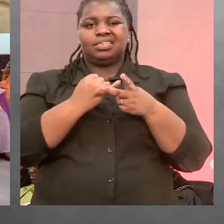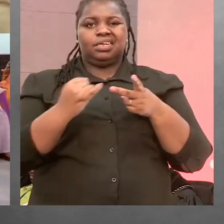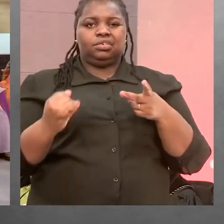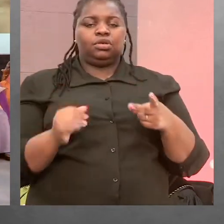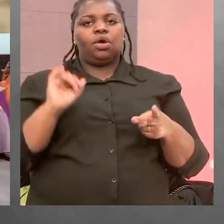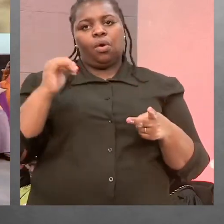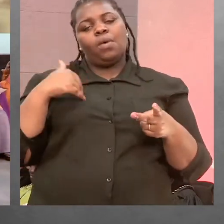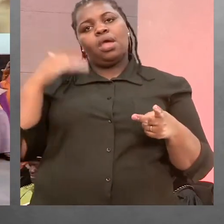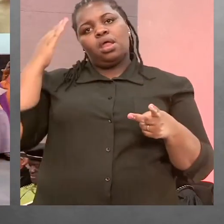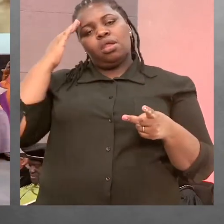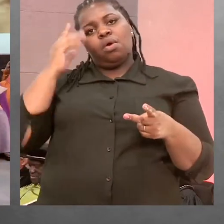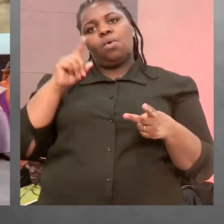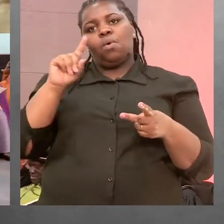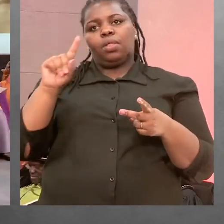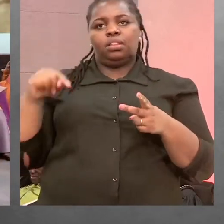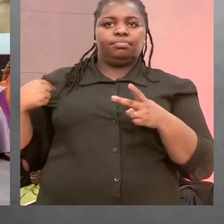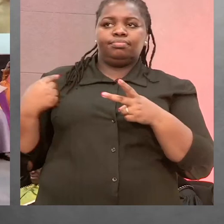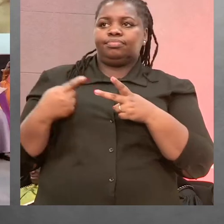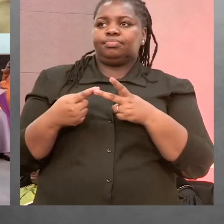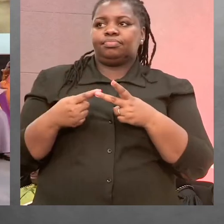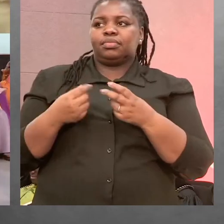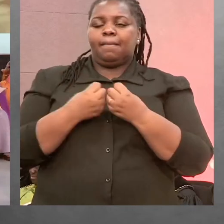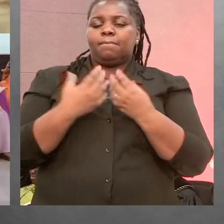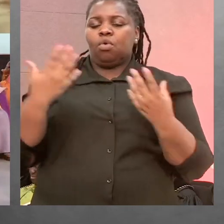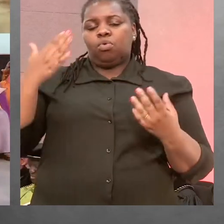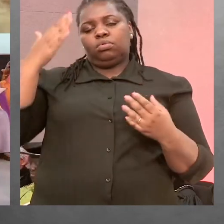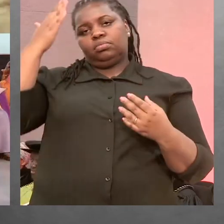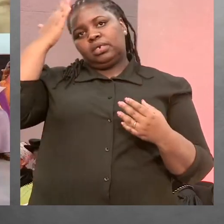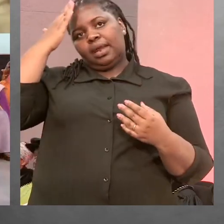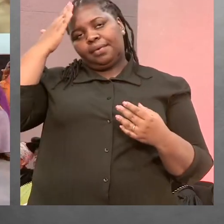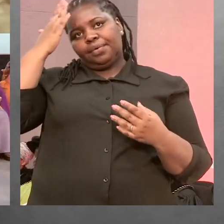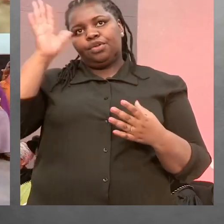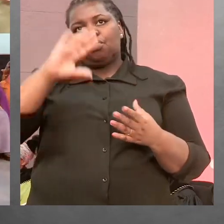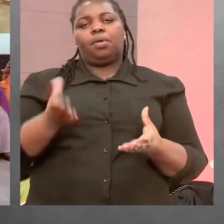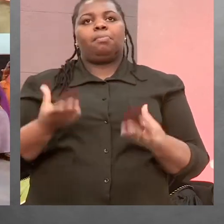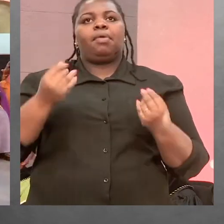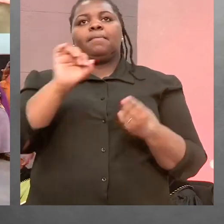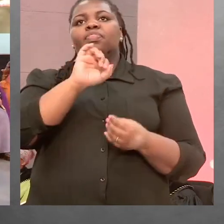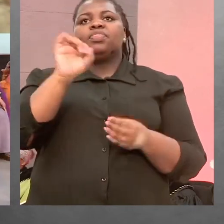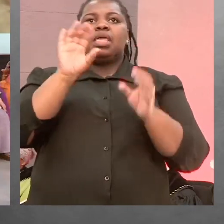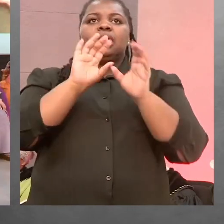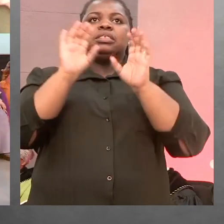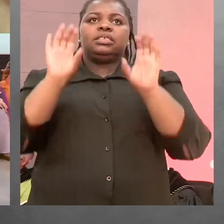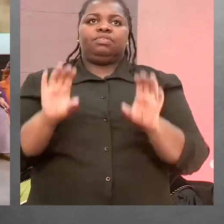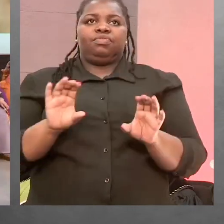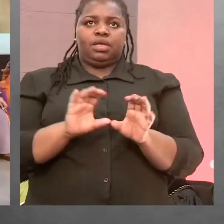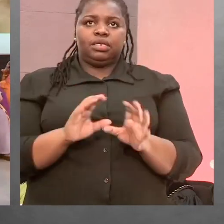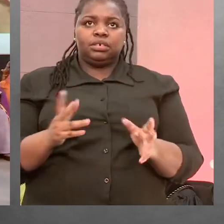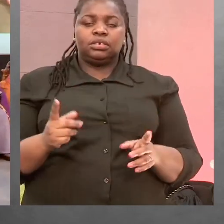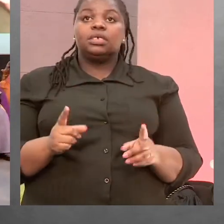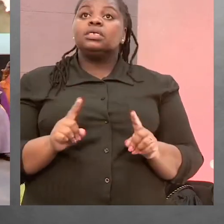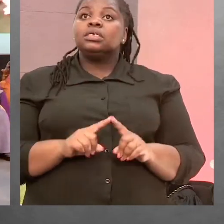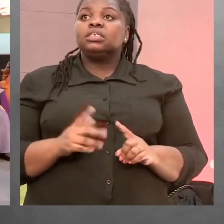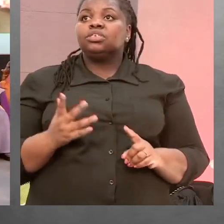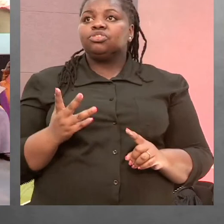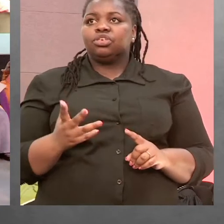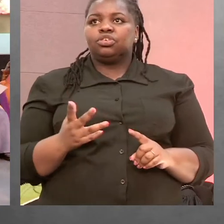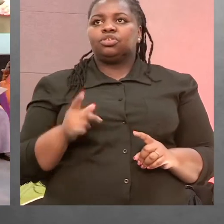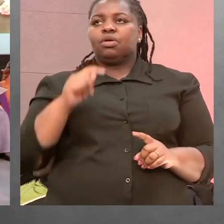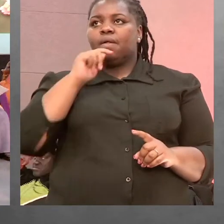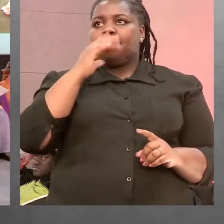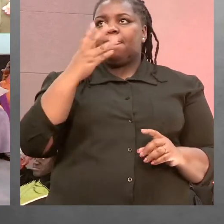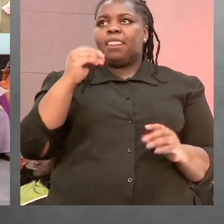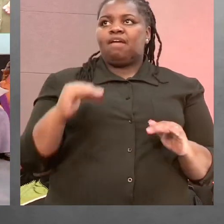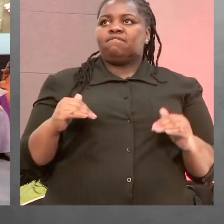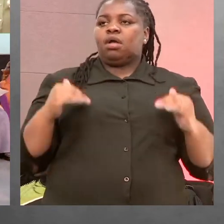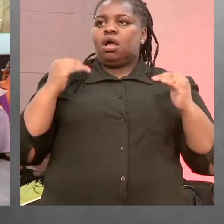We know how it has forfeited many graduates from getting their certificates, and as such, there is a high